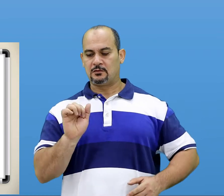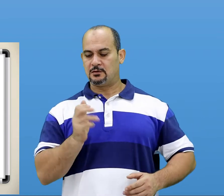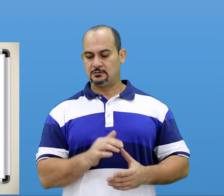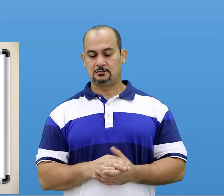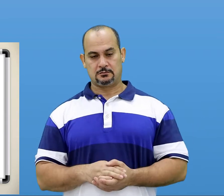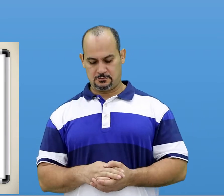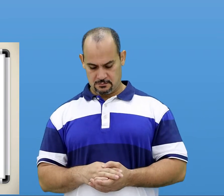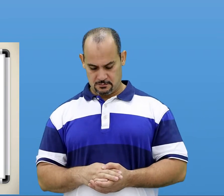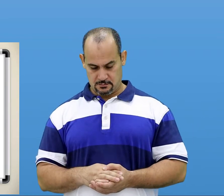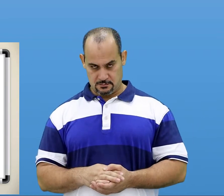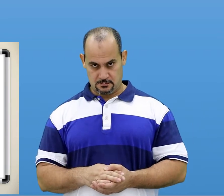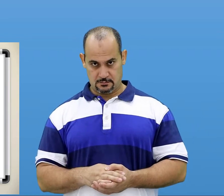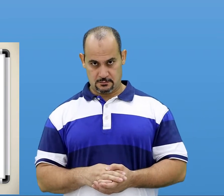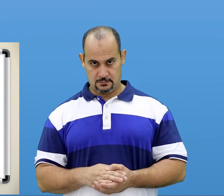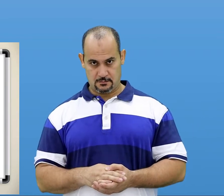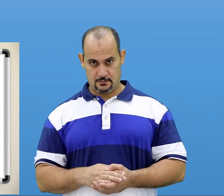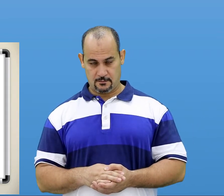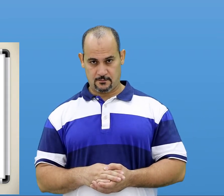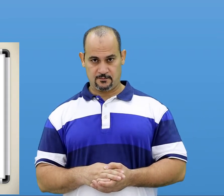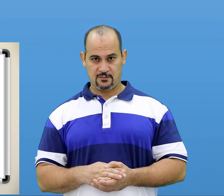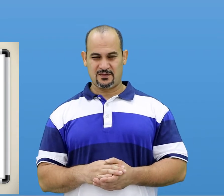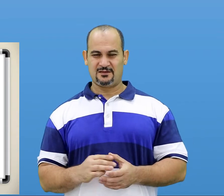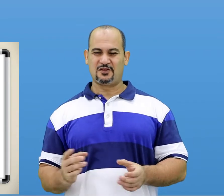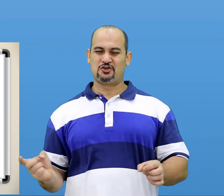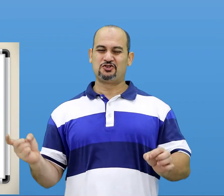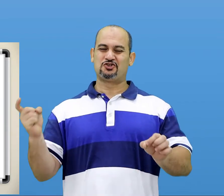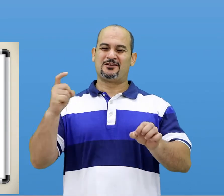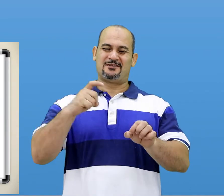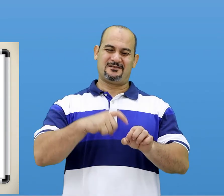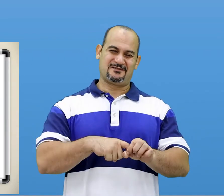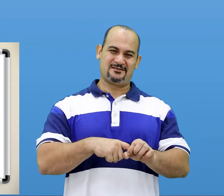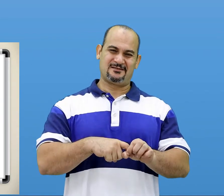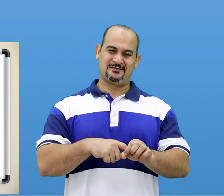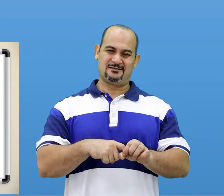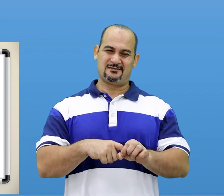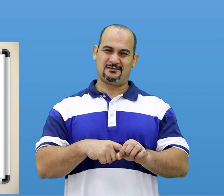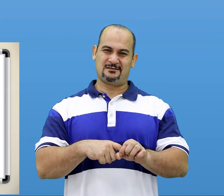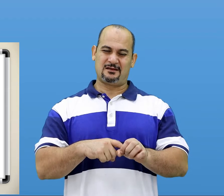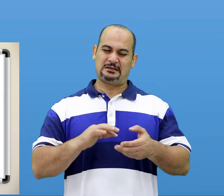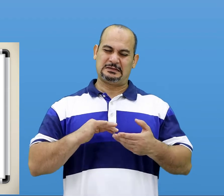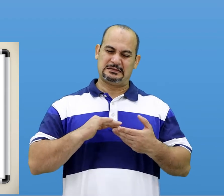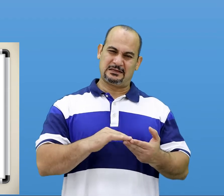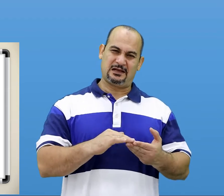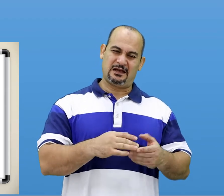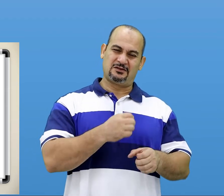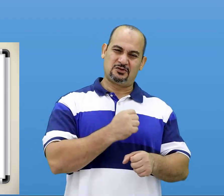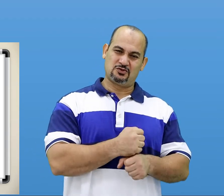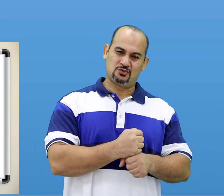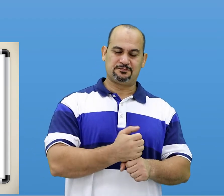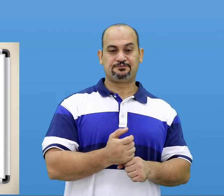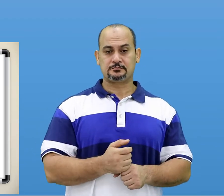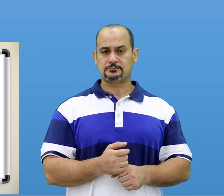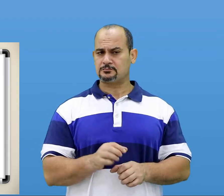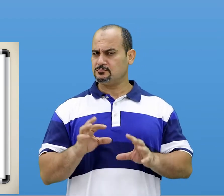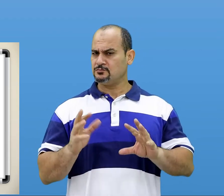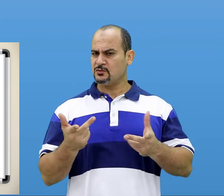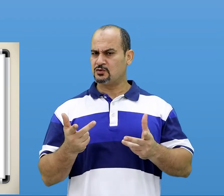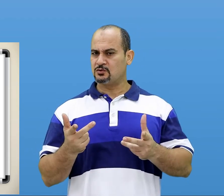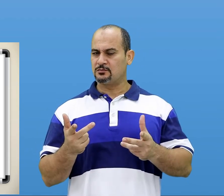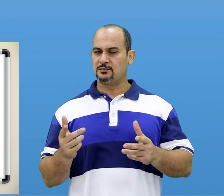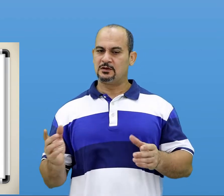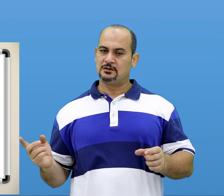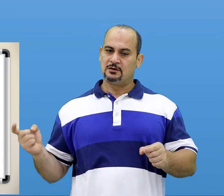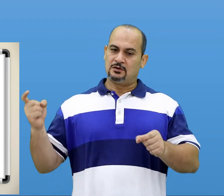It's referred to take part in. It's a phrasal verb. The definition is